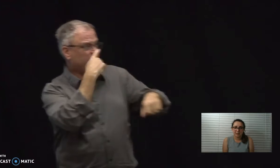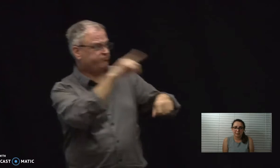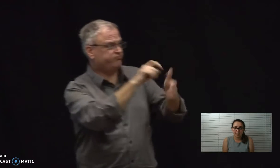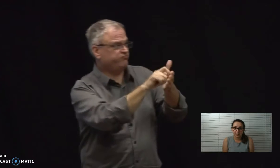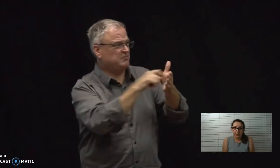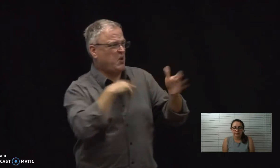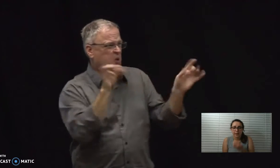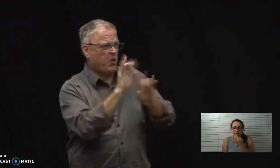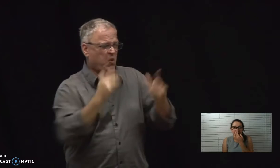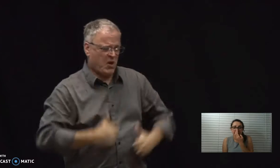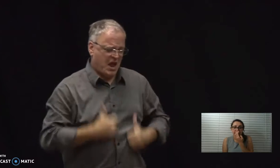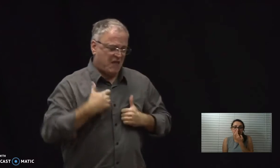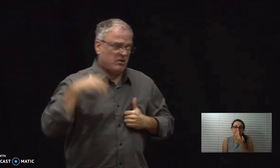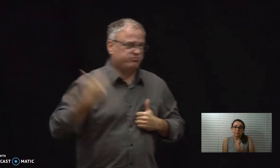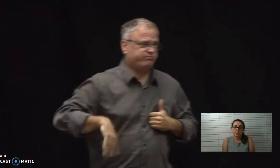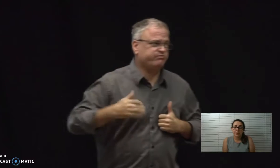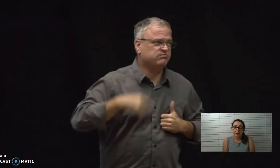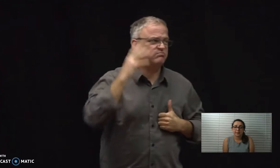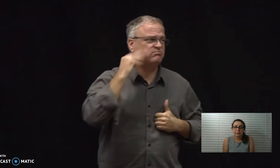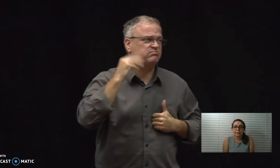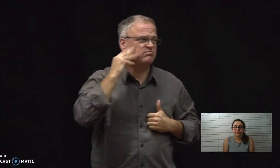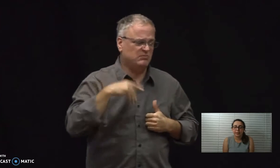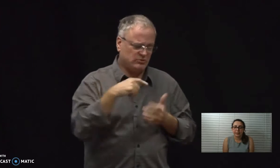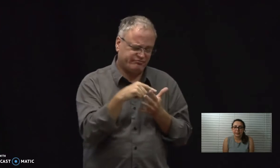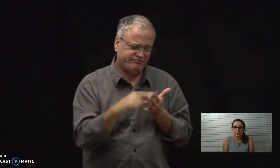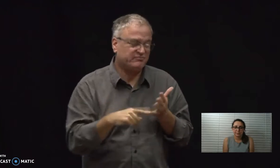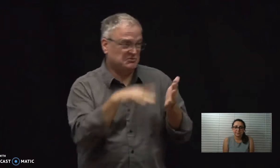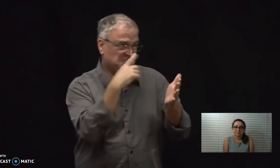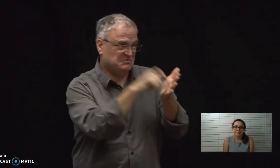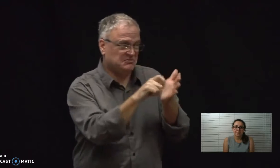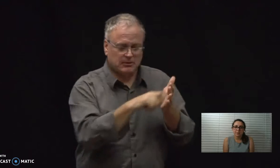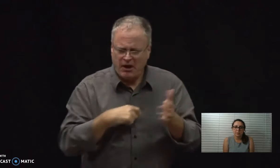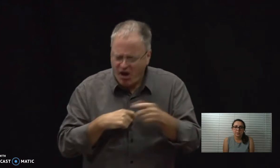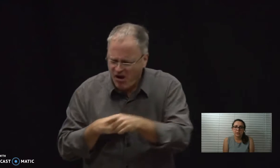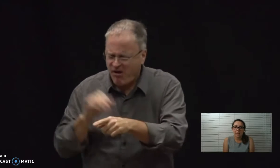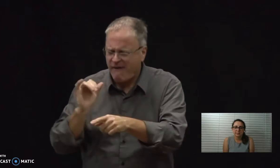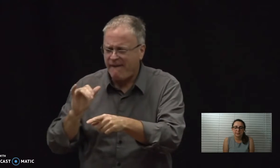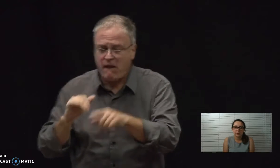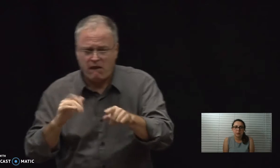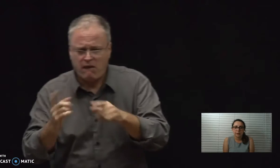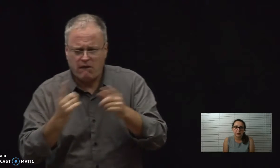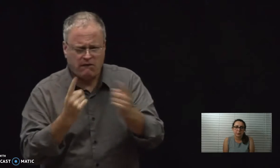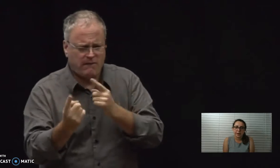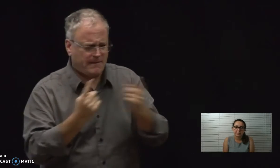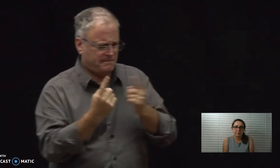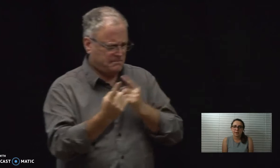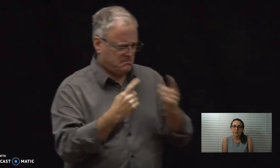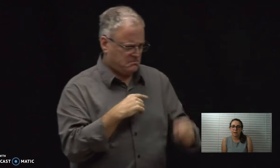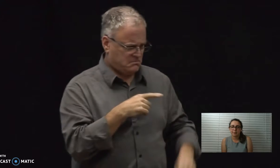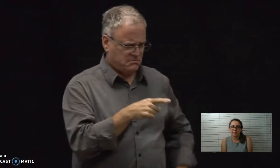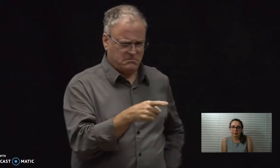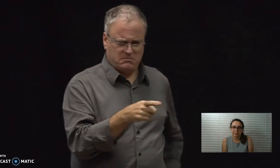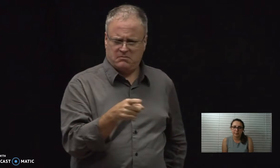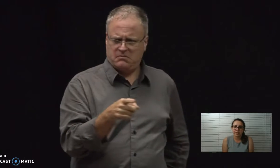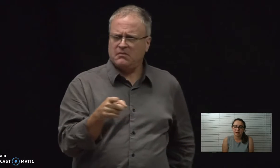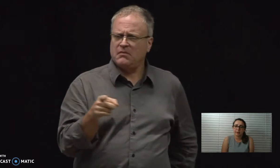interacted with the deaf community. And a lot of people saw that I had skill for writing in English. So they all asked, oh, can you write for me? Can you